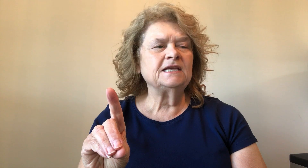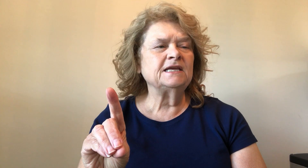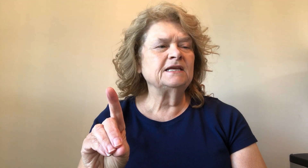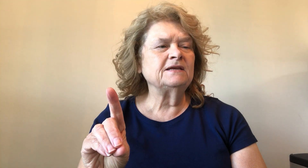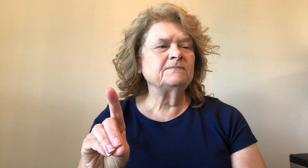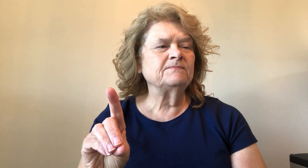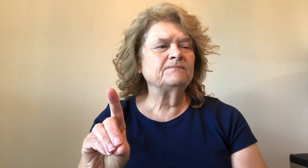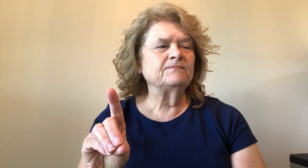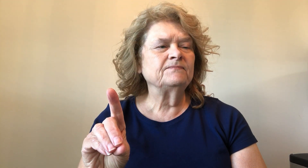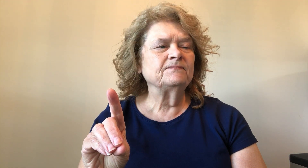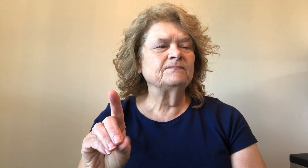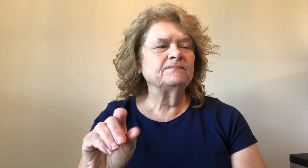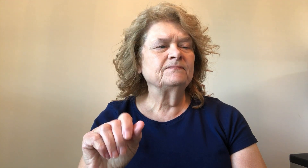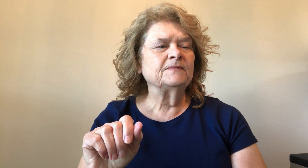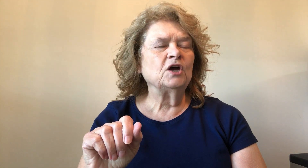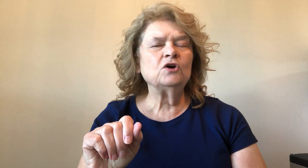H-A-N-D. Hurt,